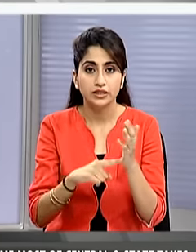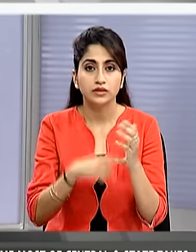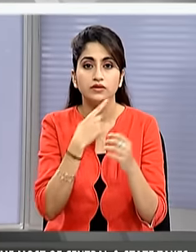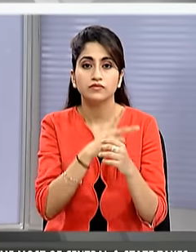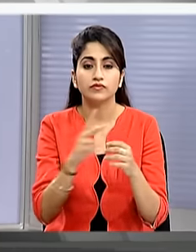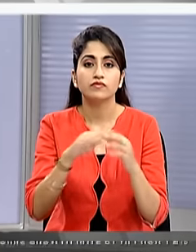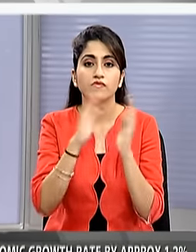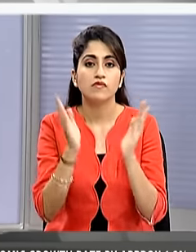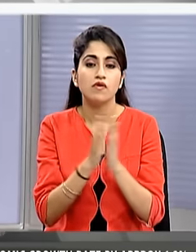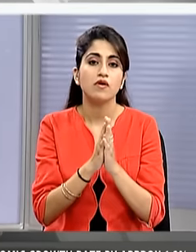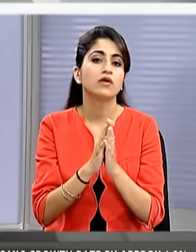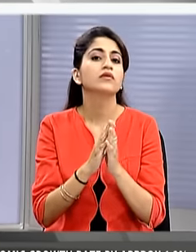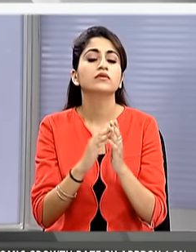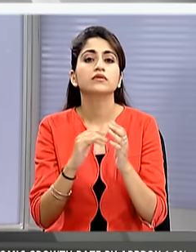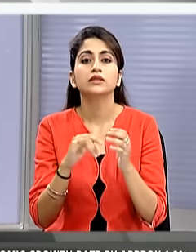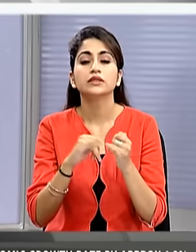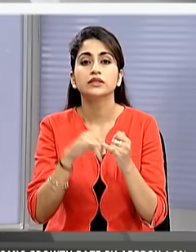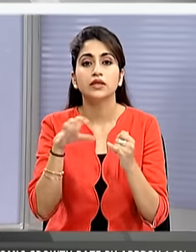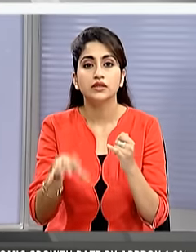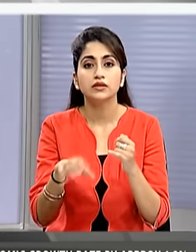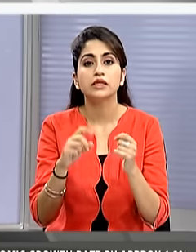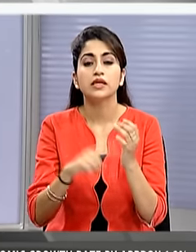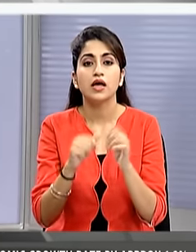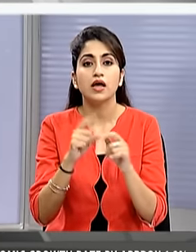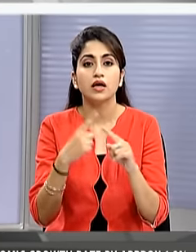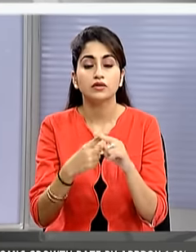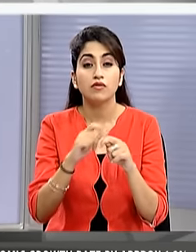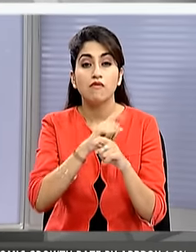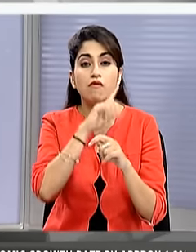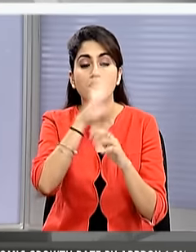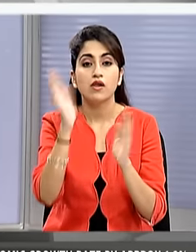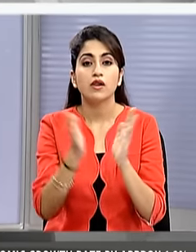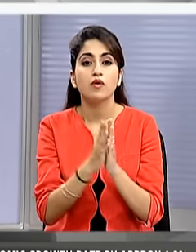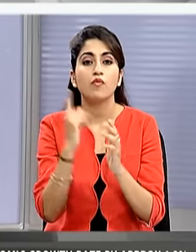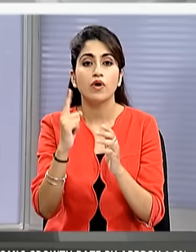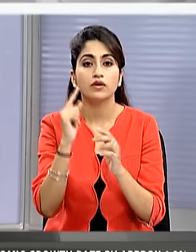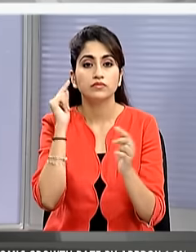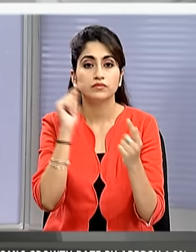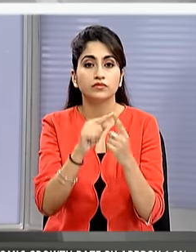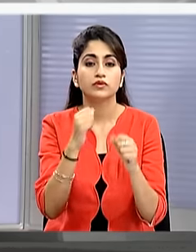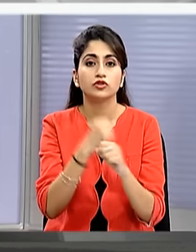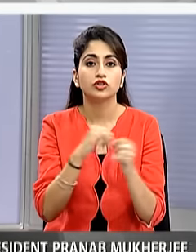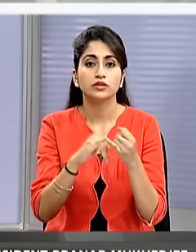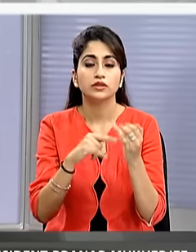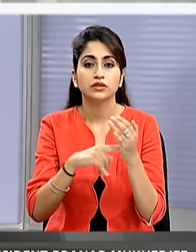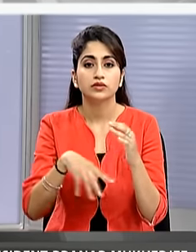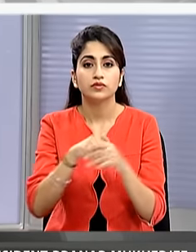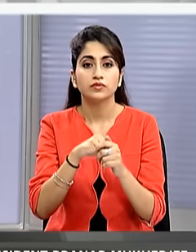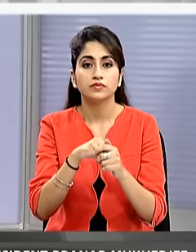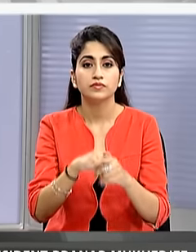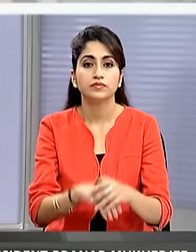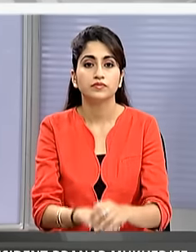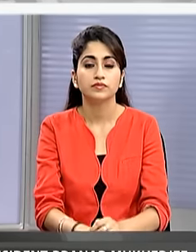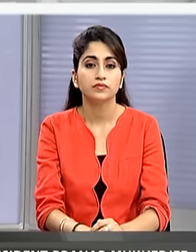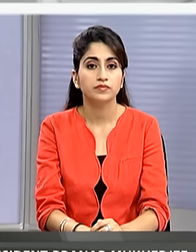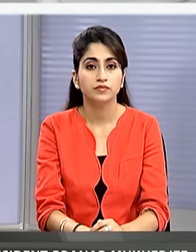duty, service tax, central sales tax, additional customs duty and special additional duty of customs.